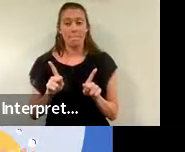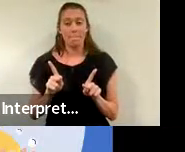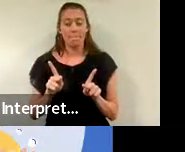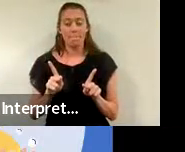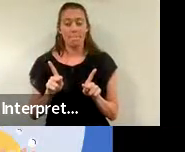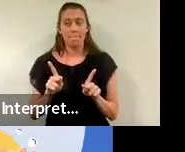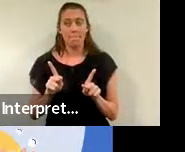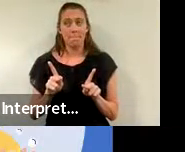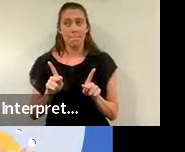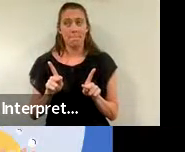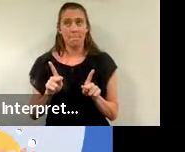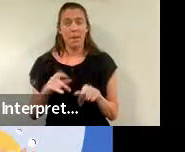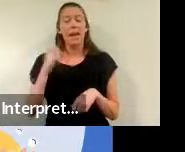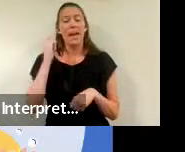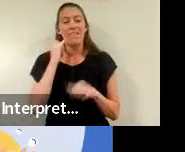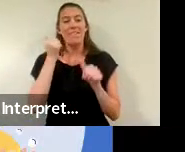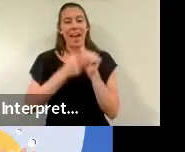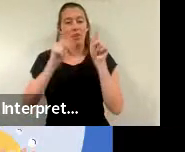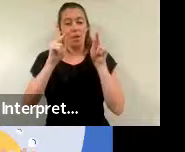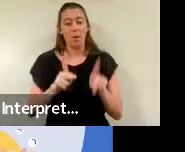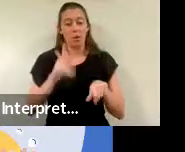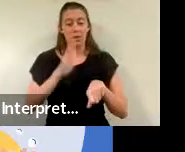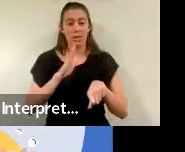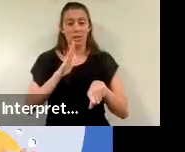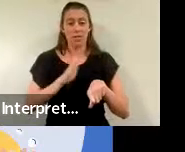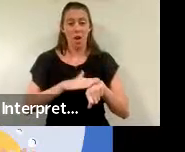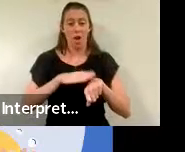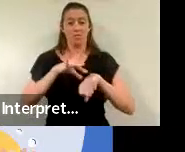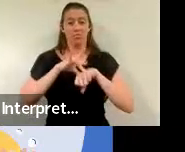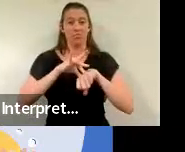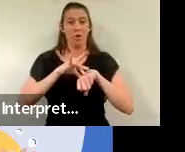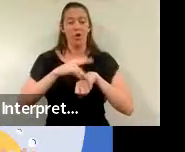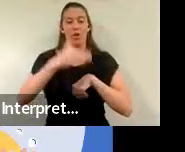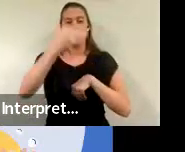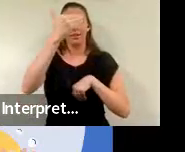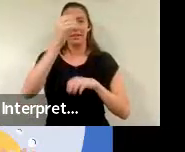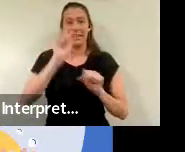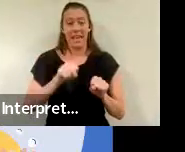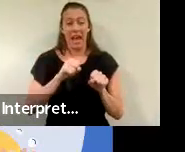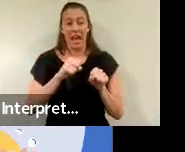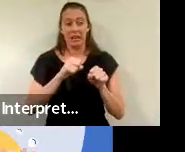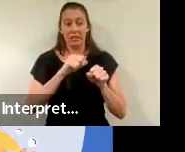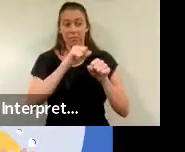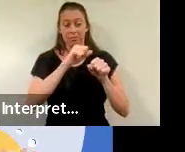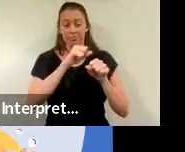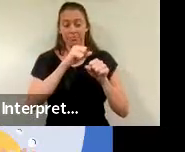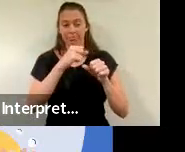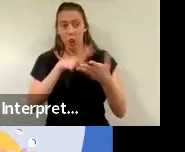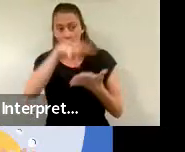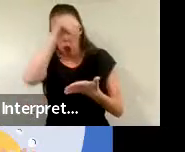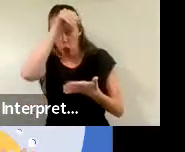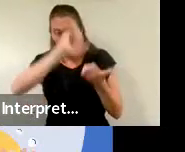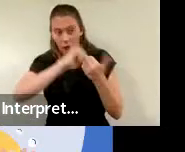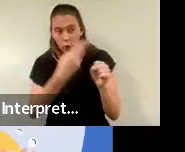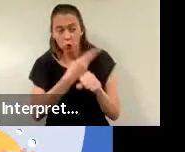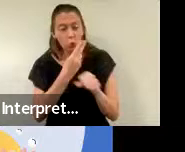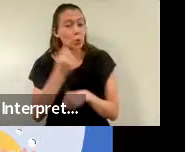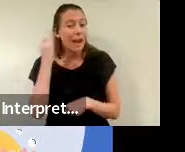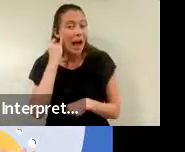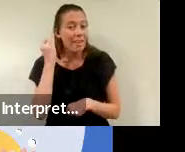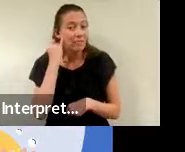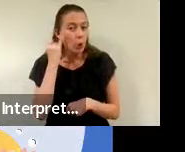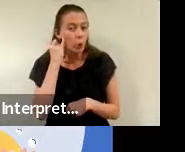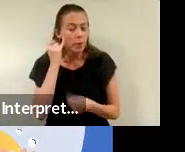of iPhones, I think we can do this. So I hope we'll be in more conversation about that. And of course,